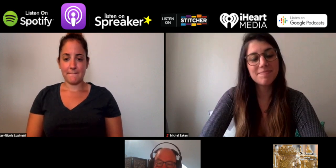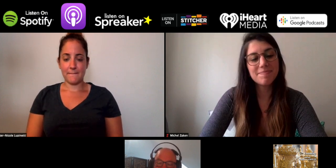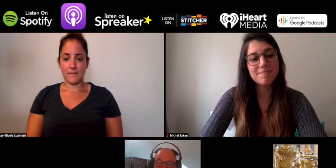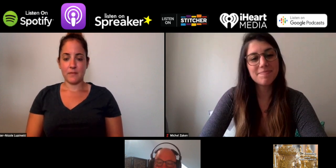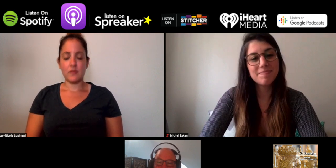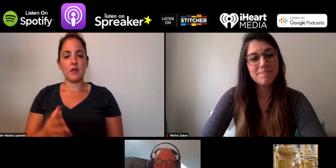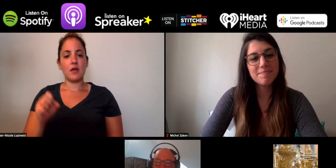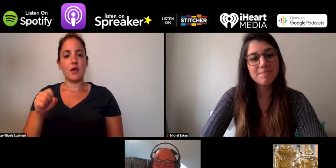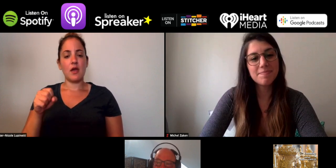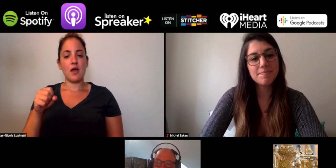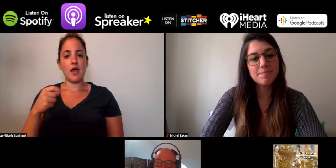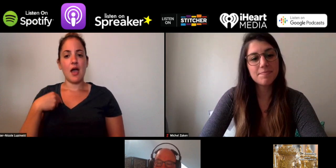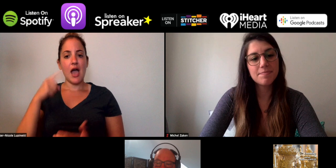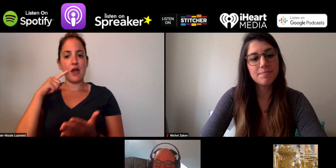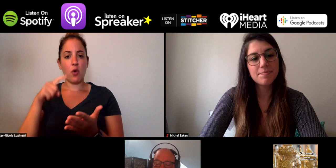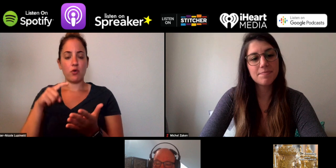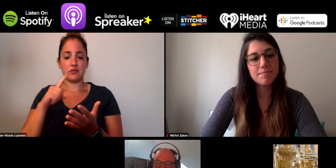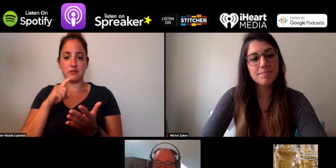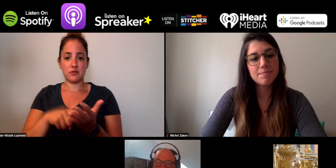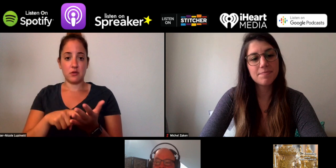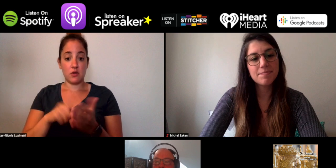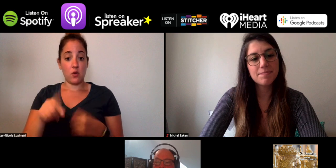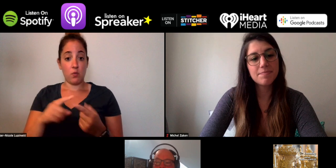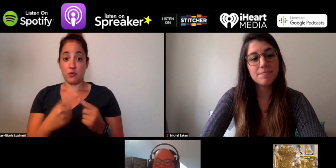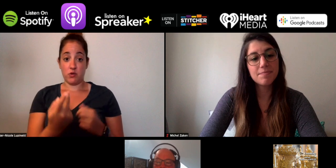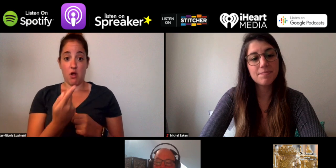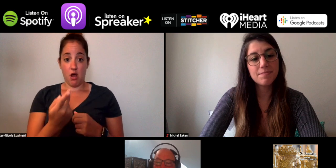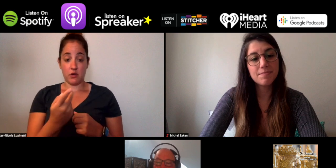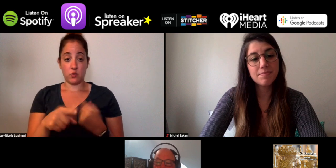I noticed that between us, when I wanted to talk to you,